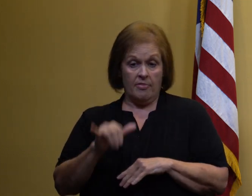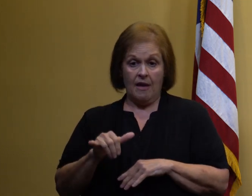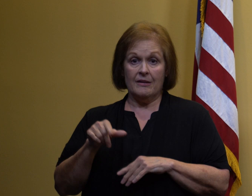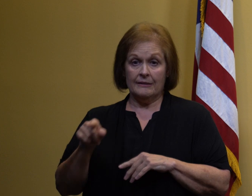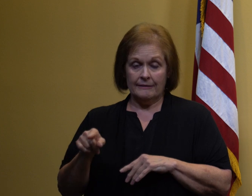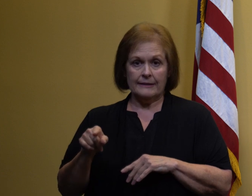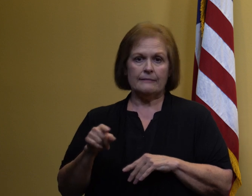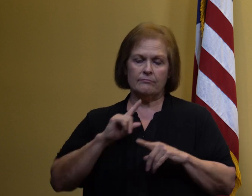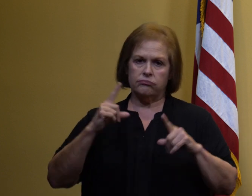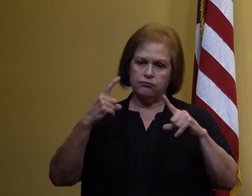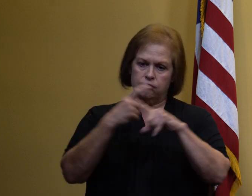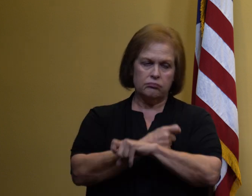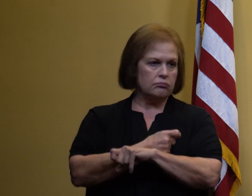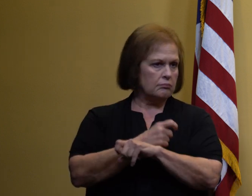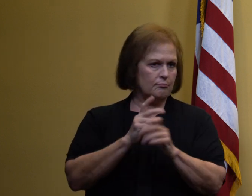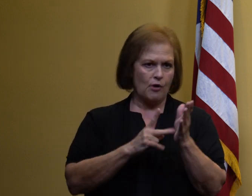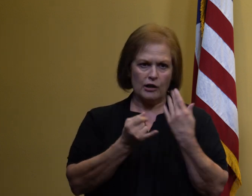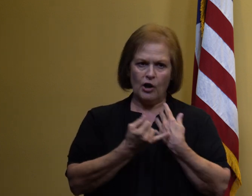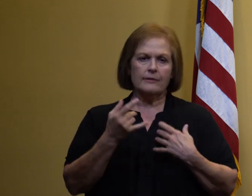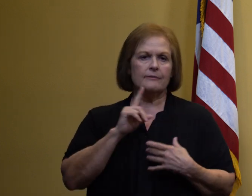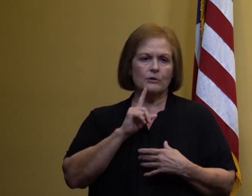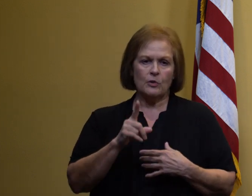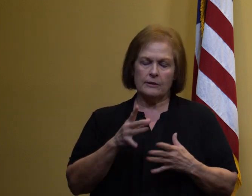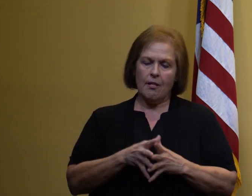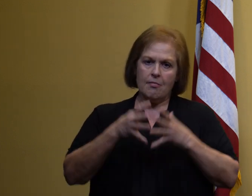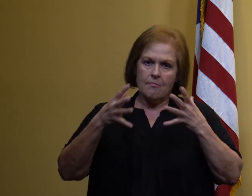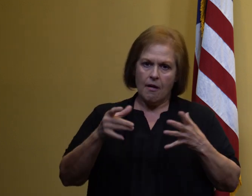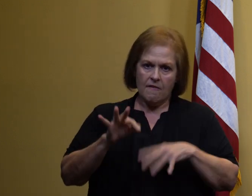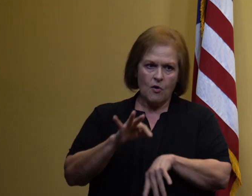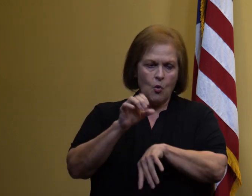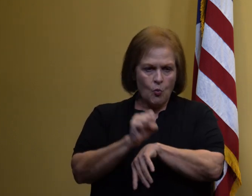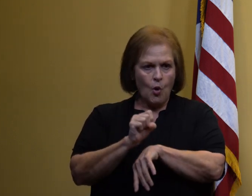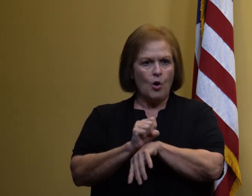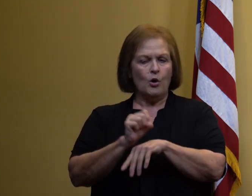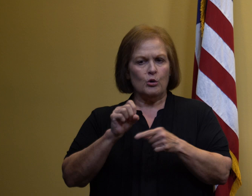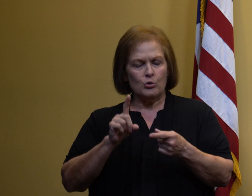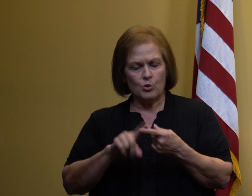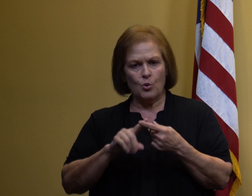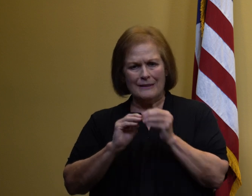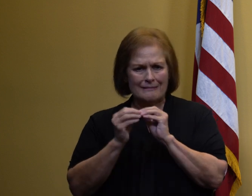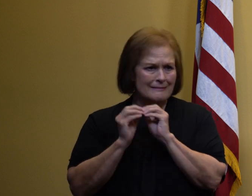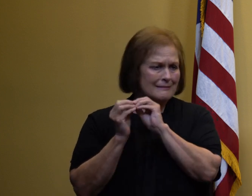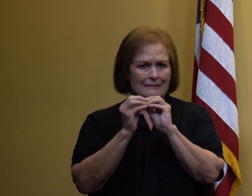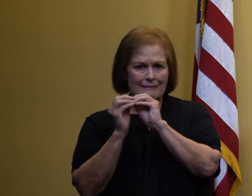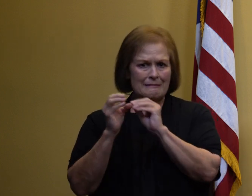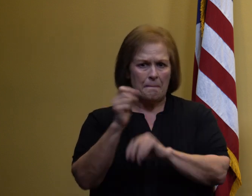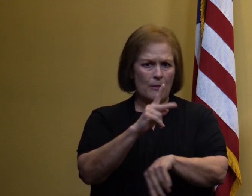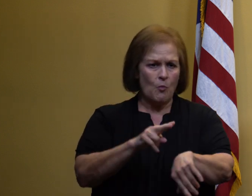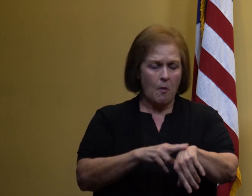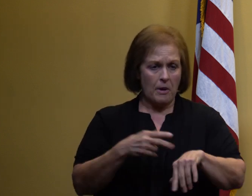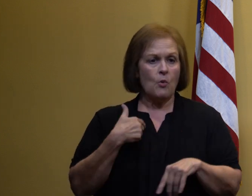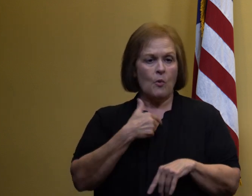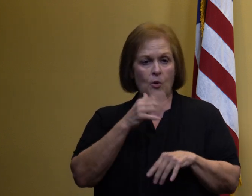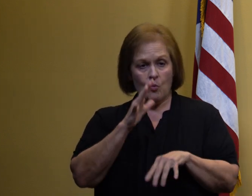a complex project. It takes its multiple layers to get it back into commerce. And we will continue to work